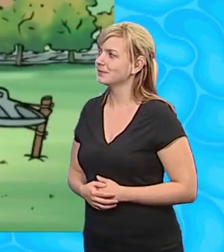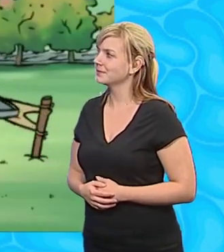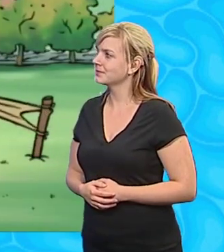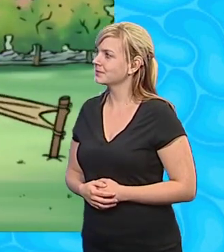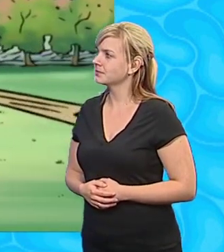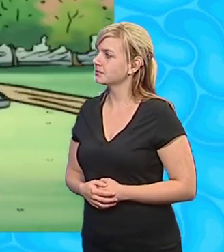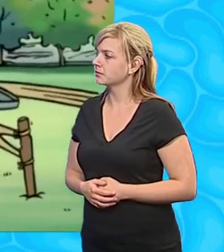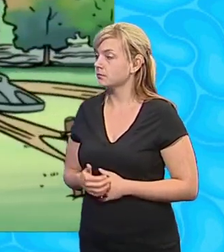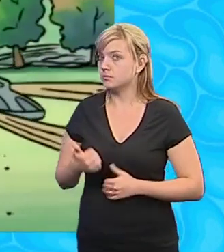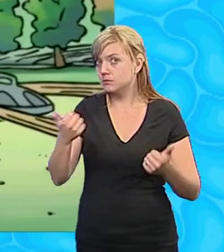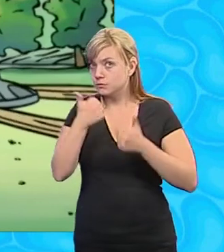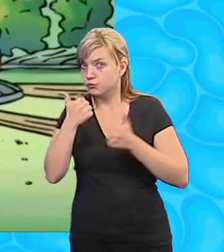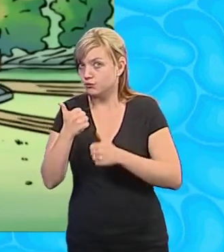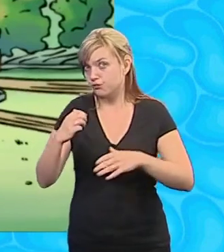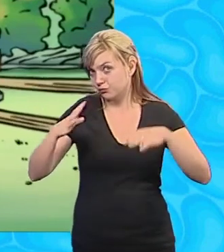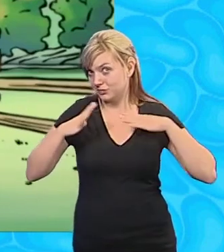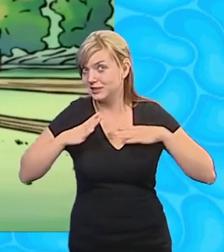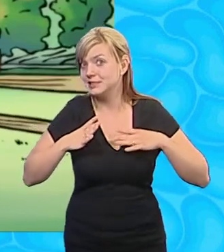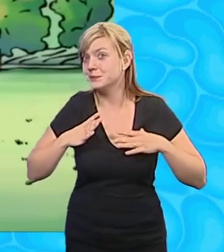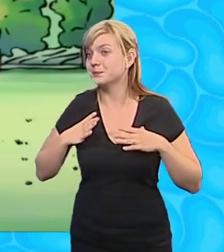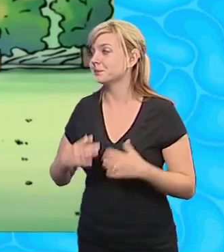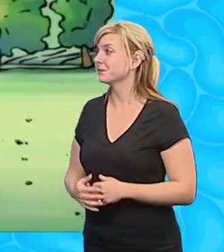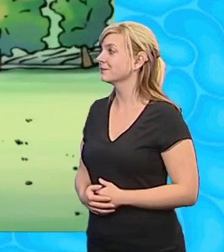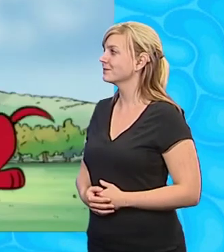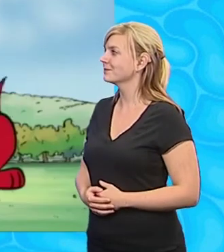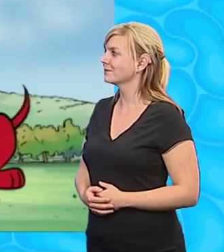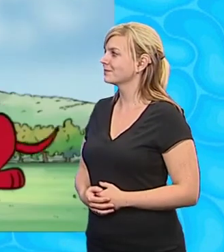All right, here it goes!